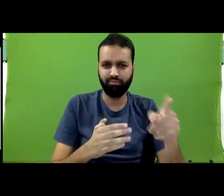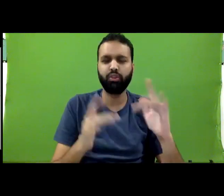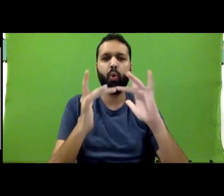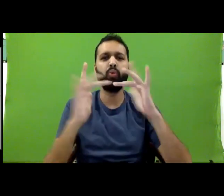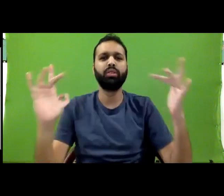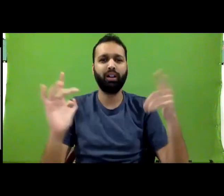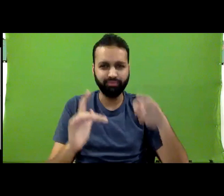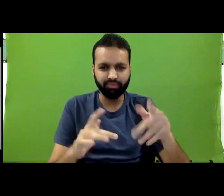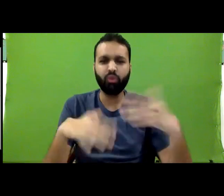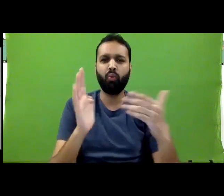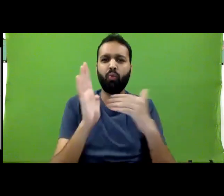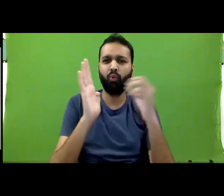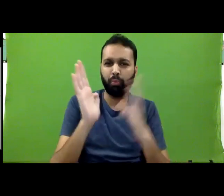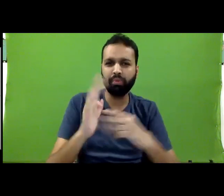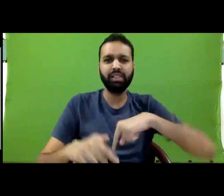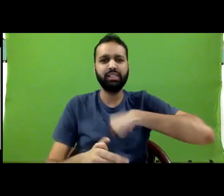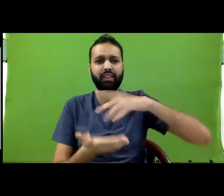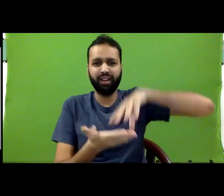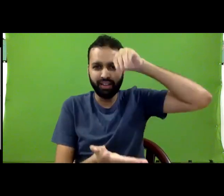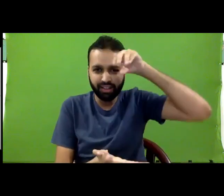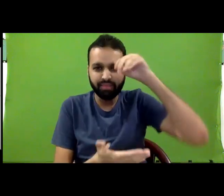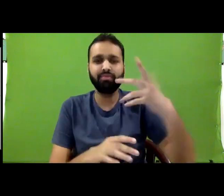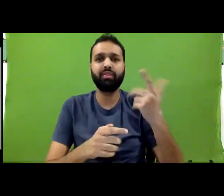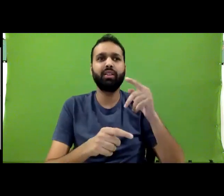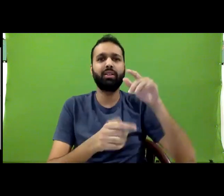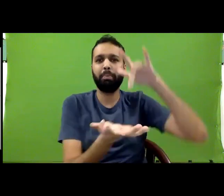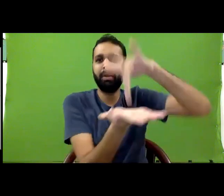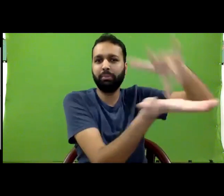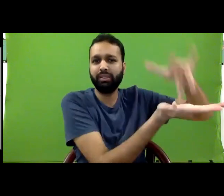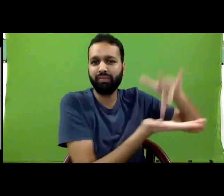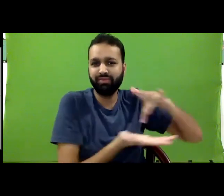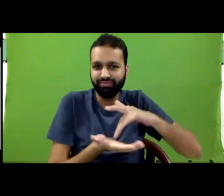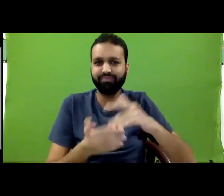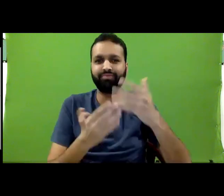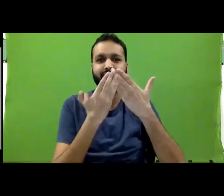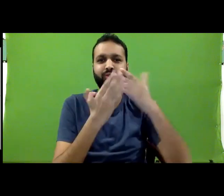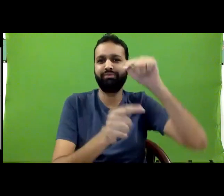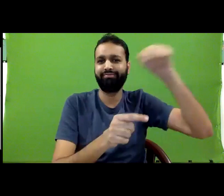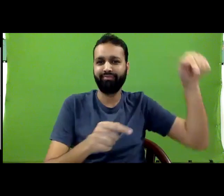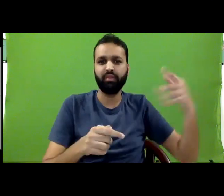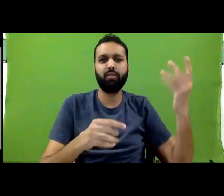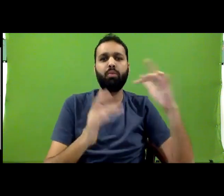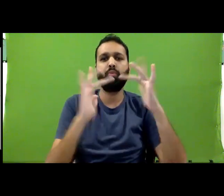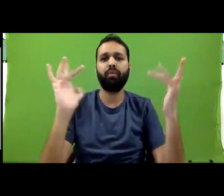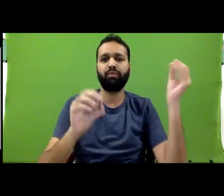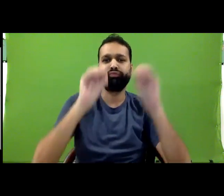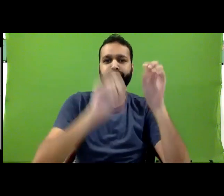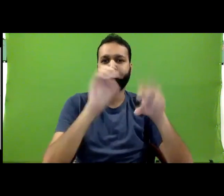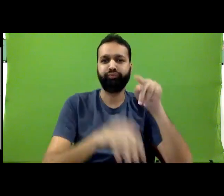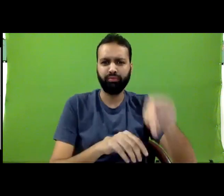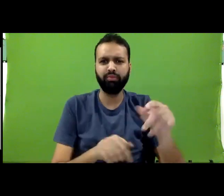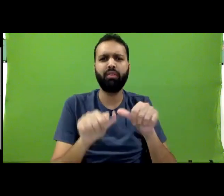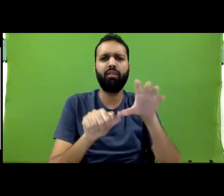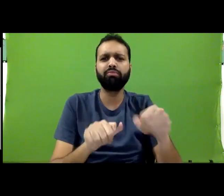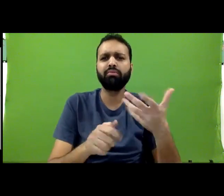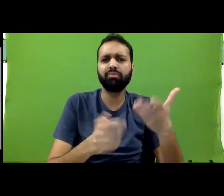Medium? It works in the online education space, Zoom, self-learning courses, or different, even courses at different